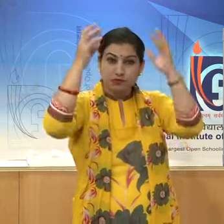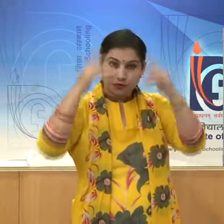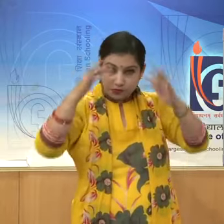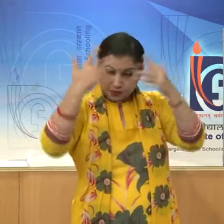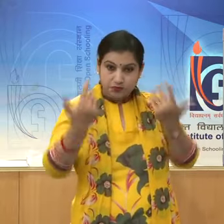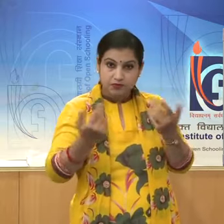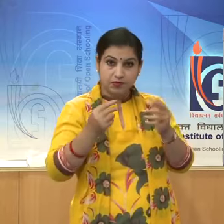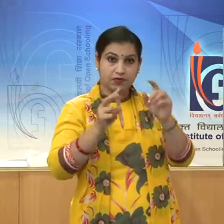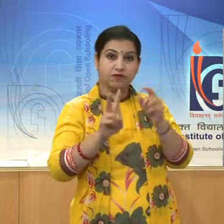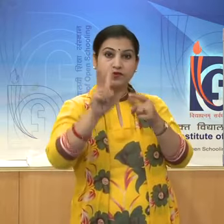valley